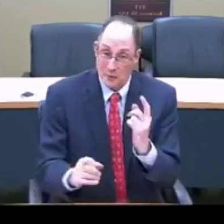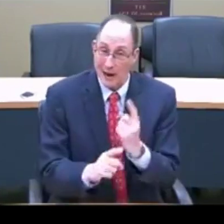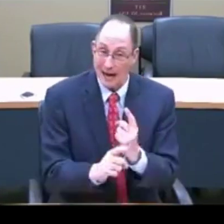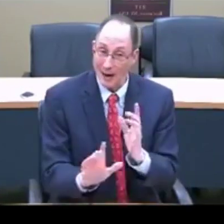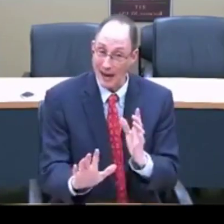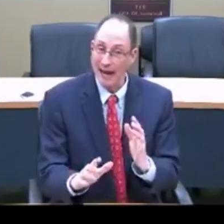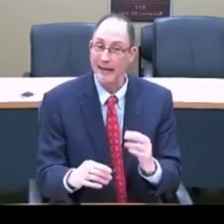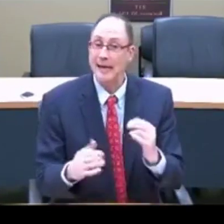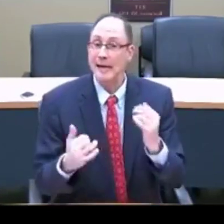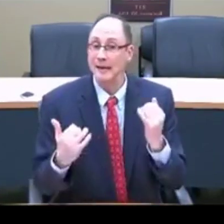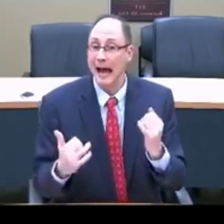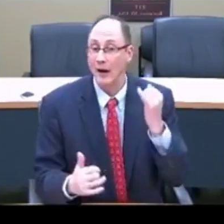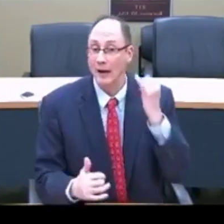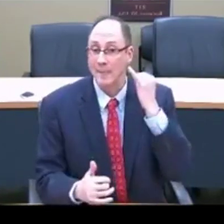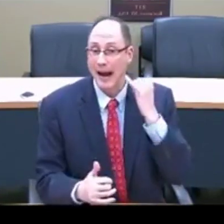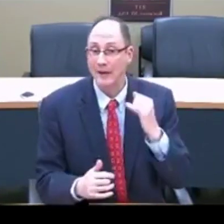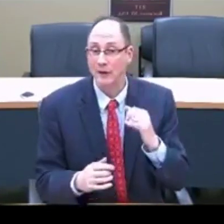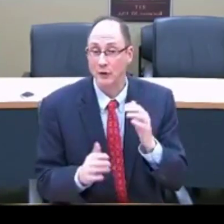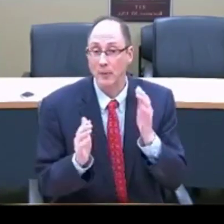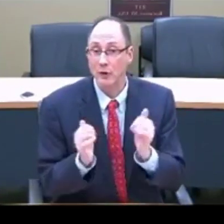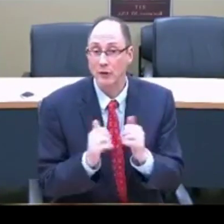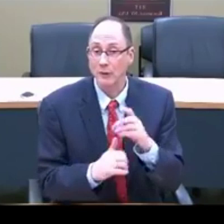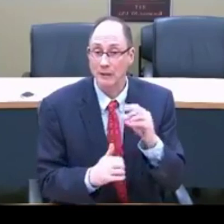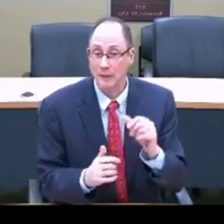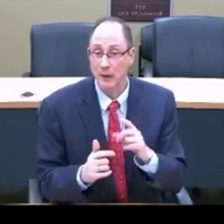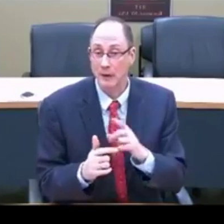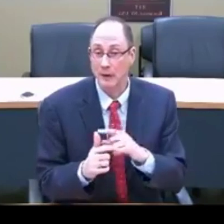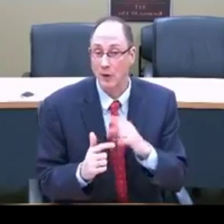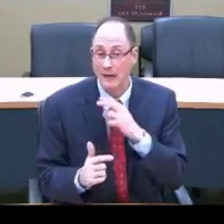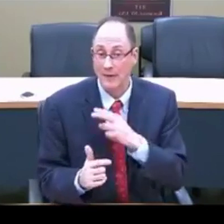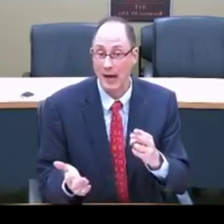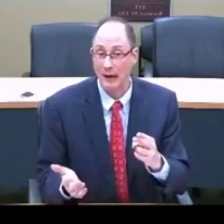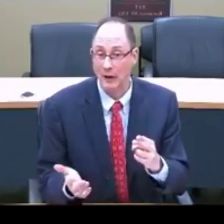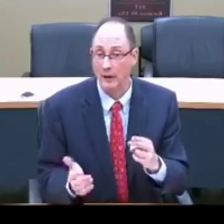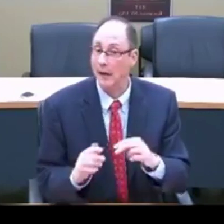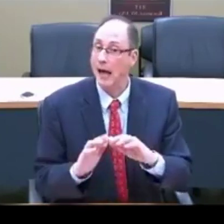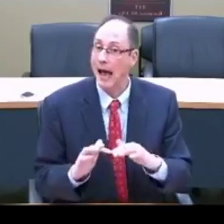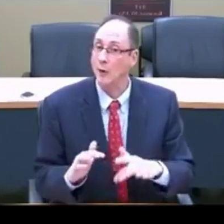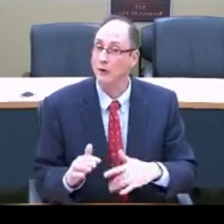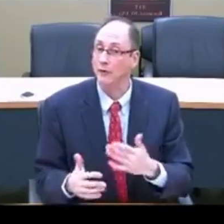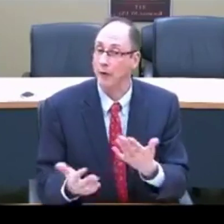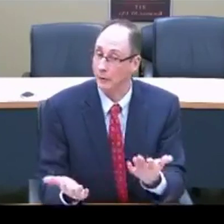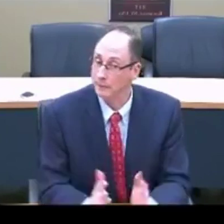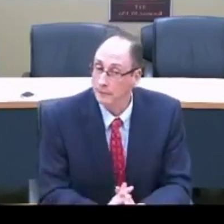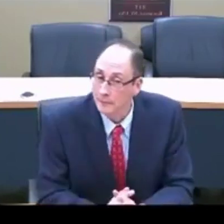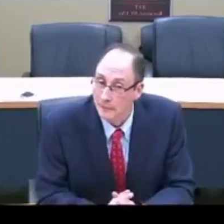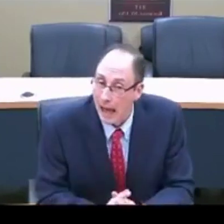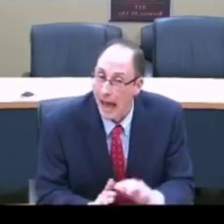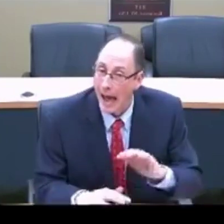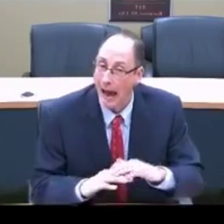Great. Okay. Now, imagine if you're a person with disability or deaf-ahead-of-hearing, how would you feel?